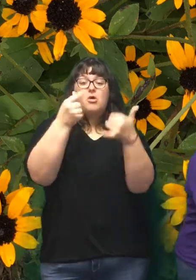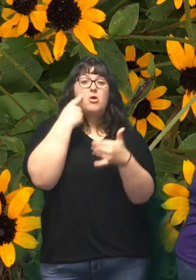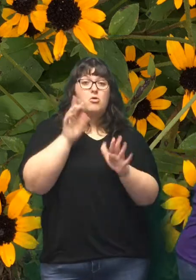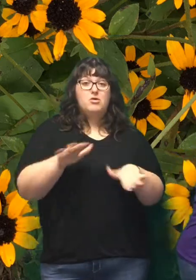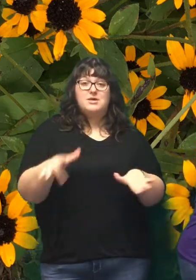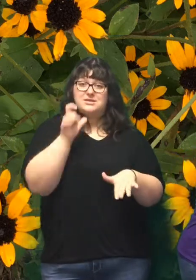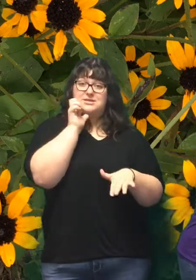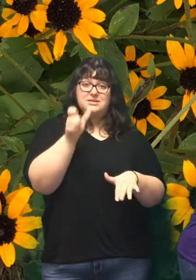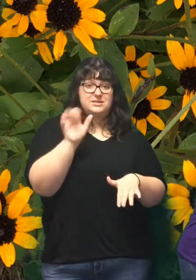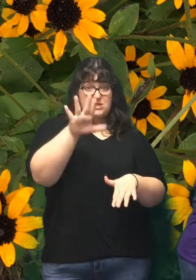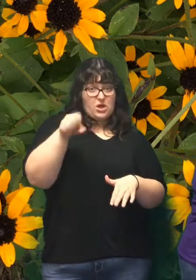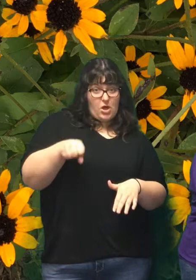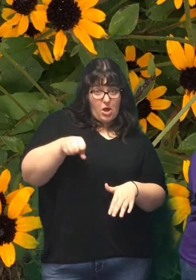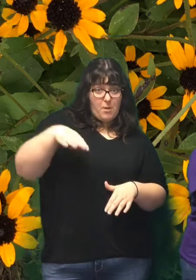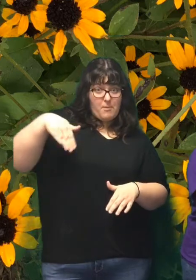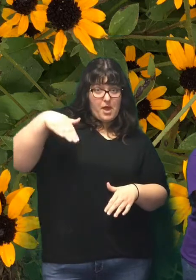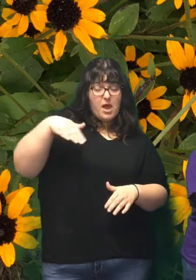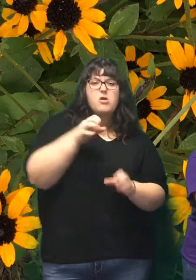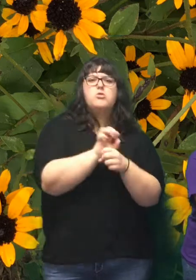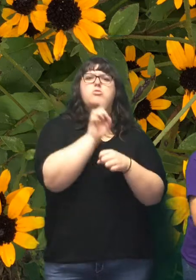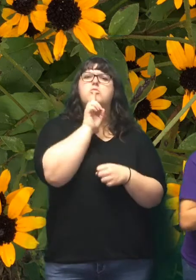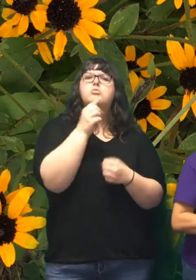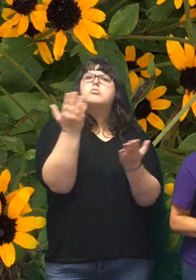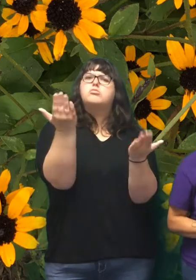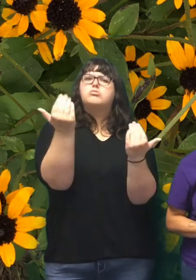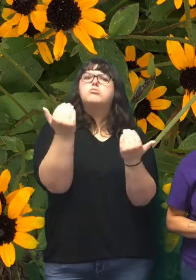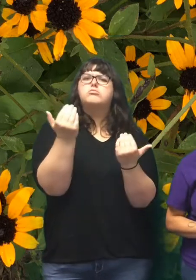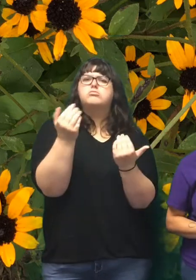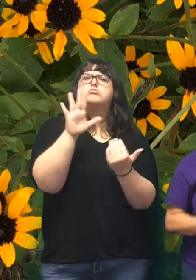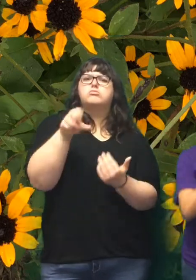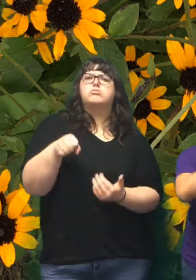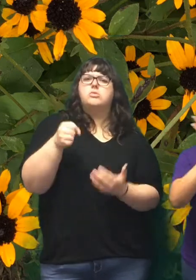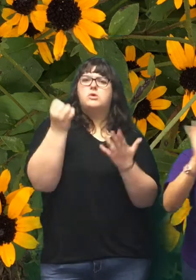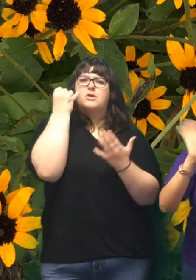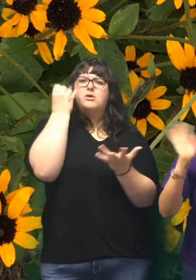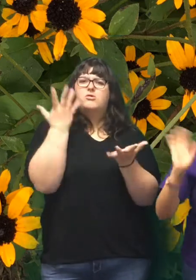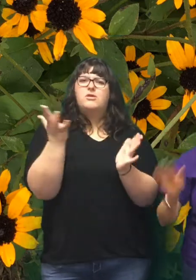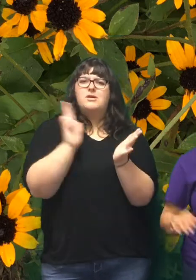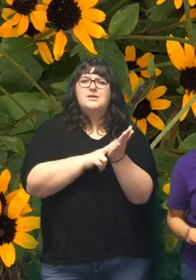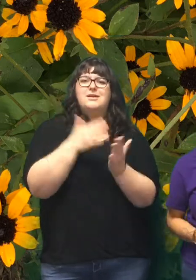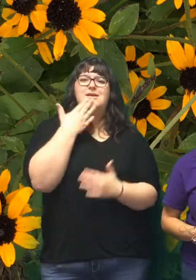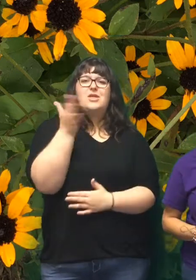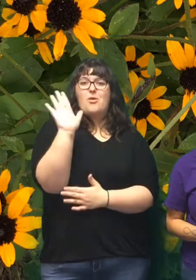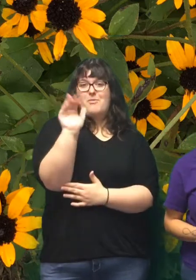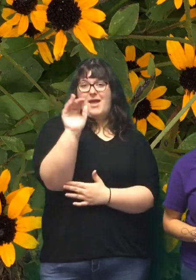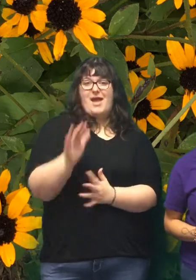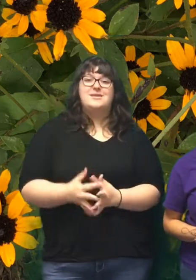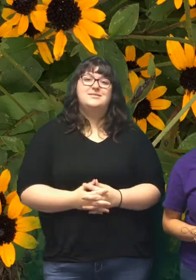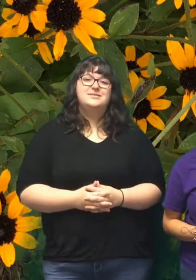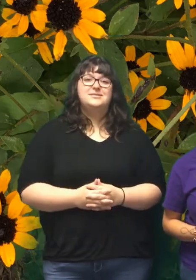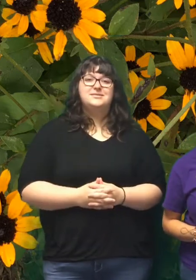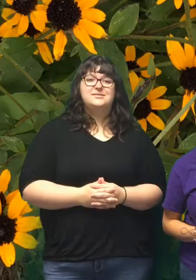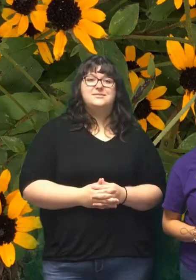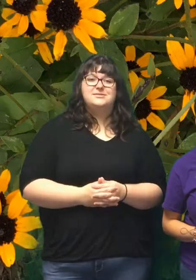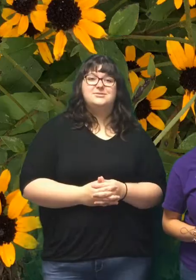that have not gotten your bags, make sure you come get your bag if you've already signed up. Thank you. Bye-bye.